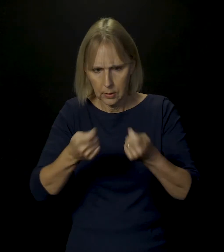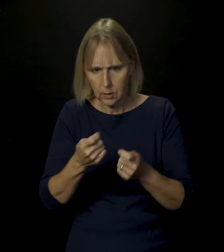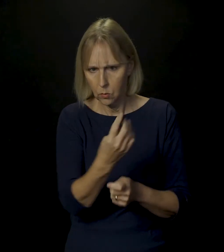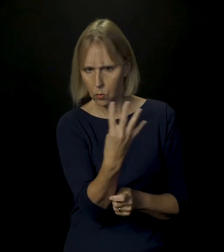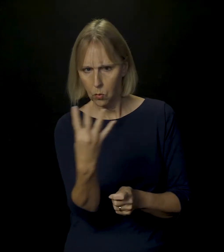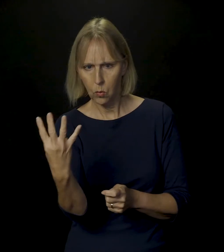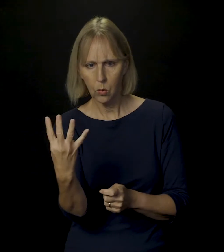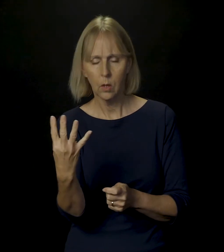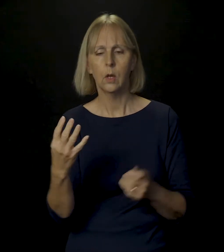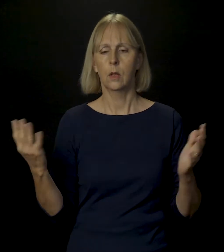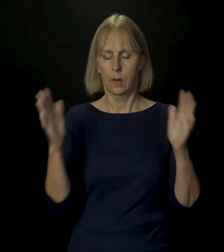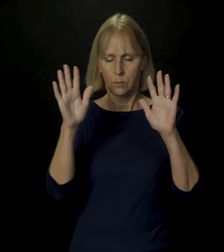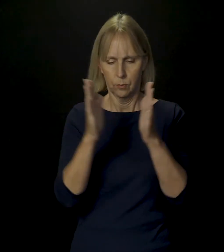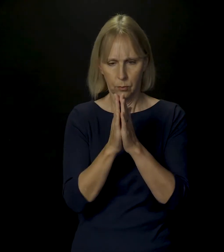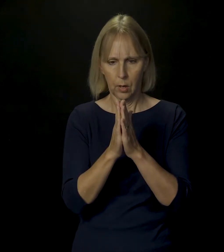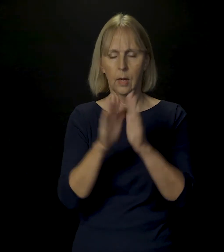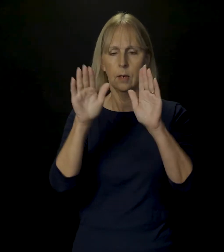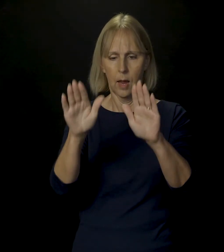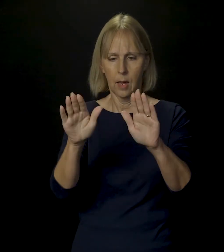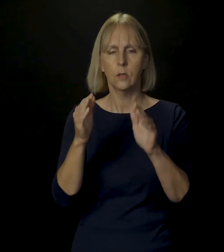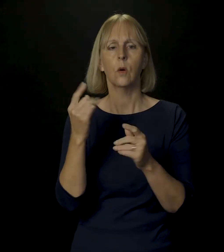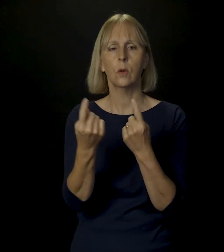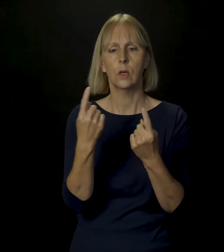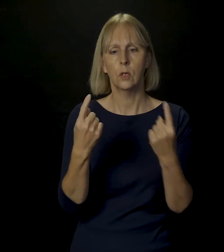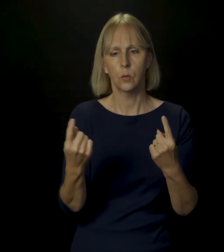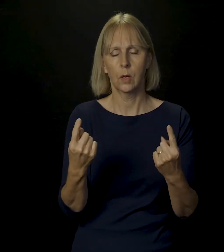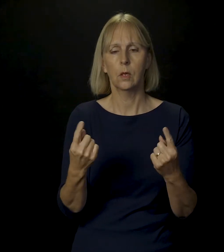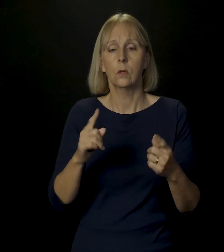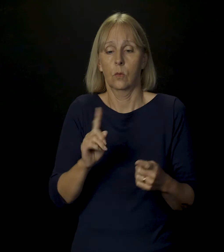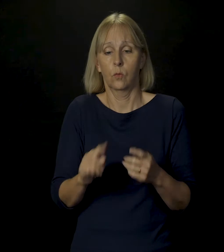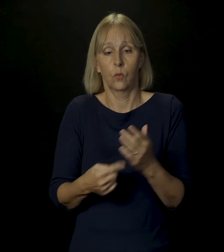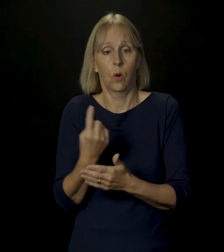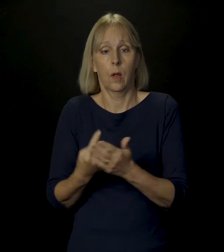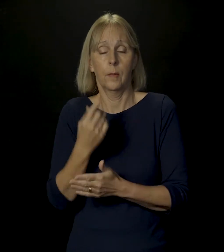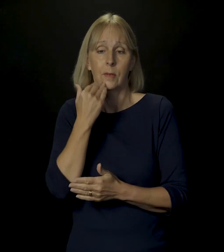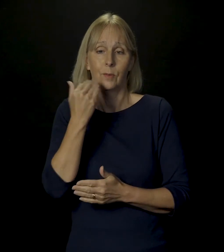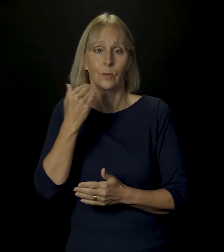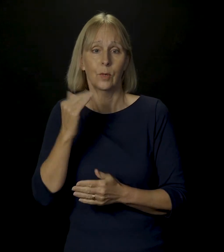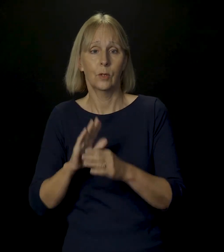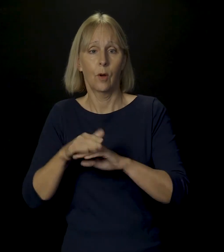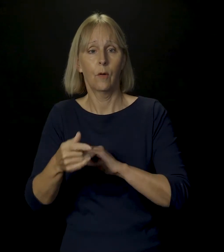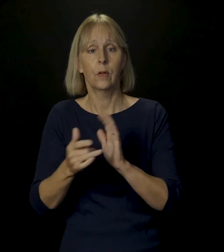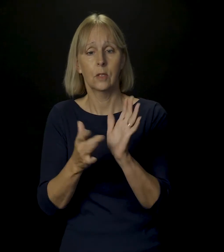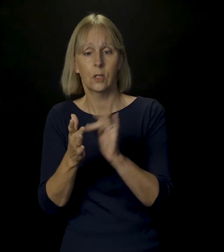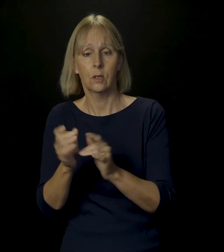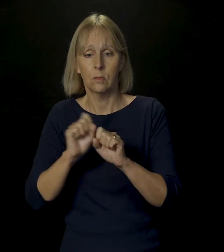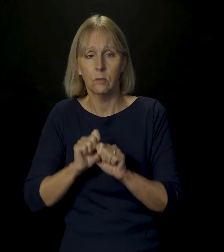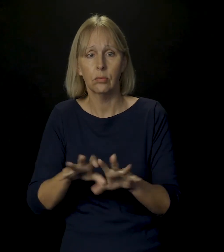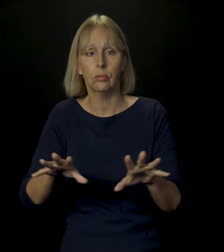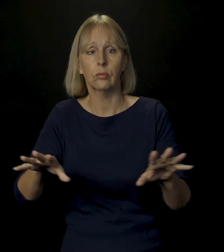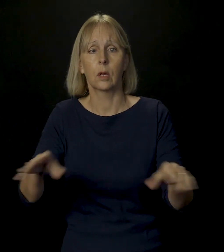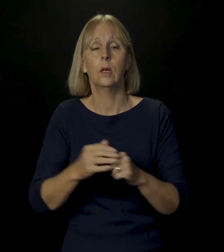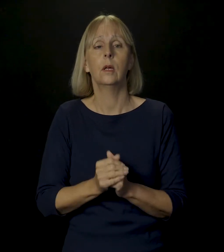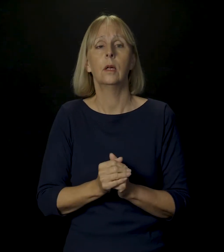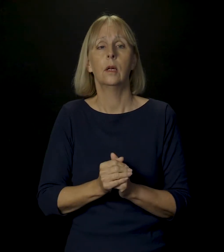And laid their hands On them So the Word of God Spread The number of disciples In Jerusalem Increased rapidly And a large